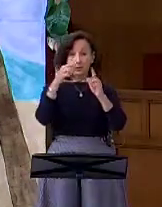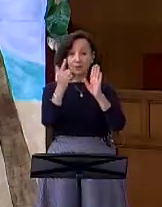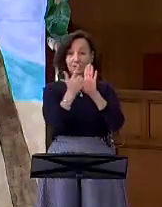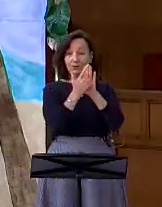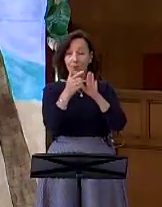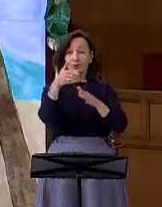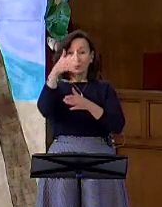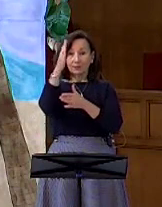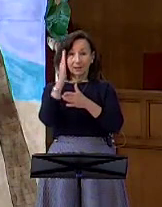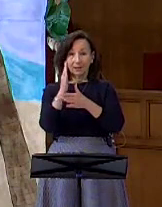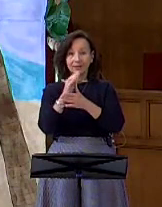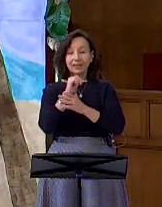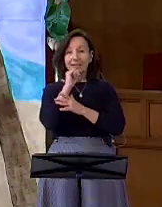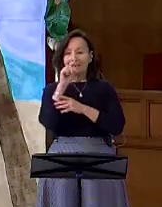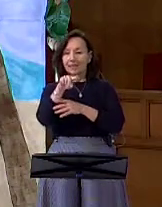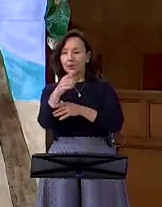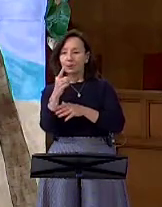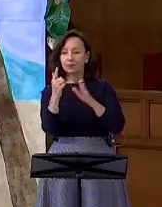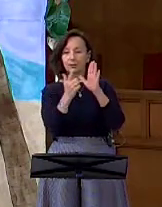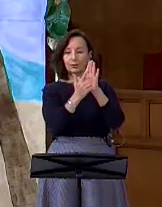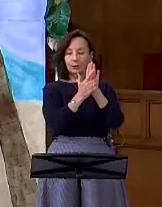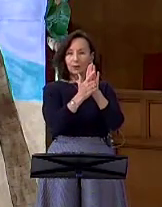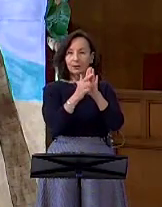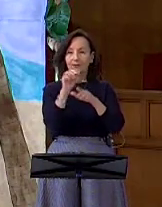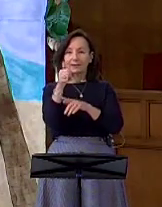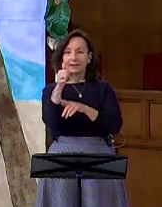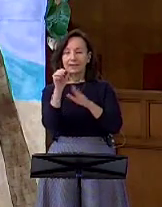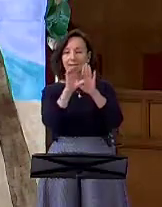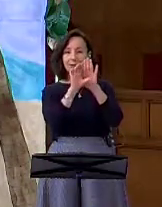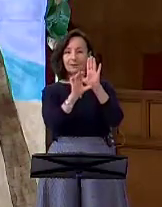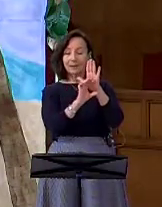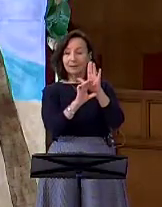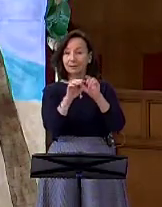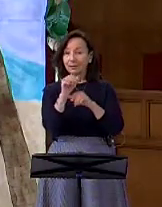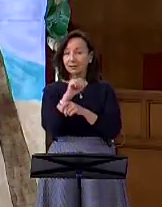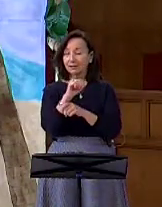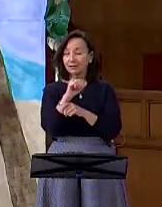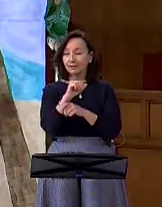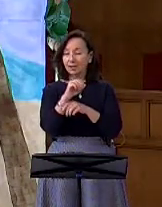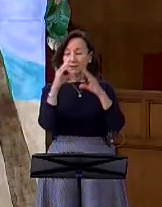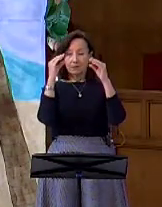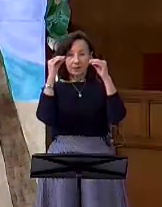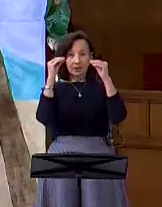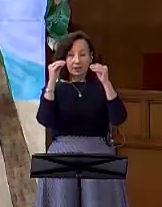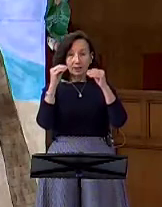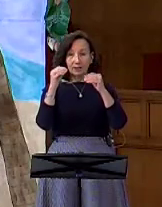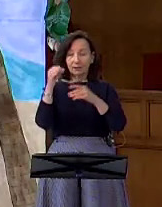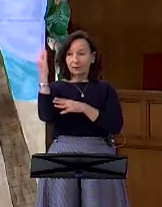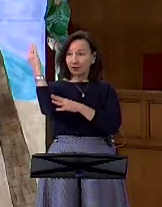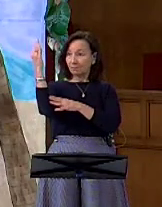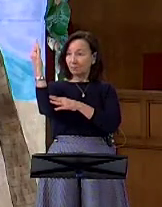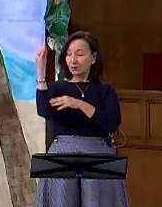God. Not only the laws of the Ten Commandments, not only to the teachings of the Sermon on the